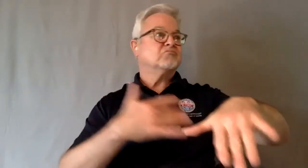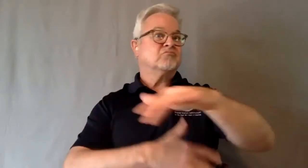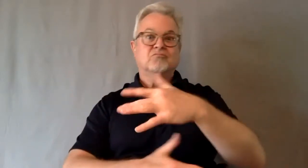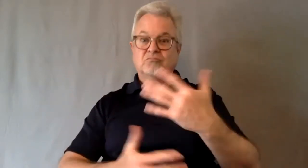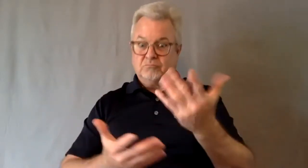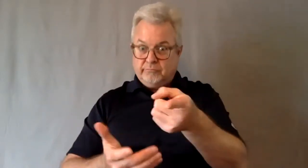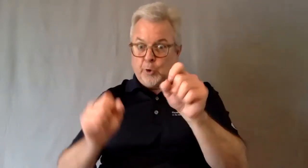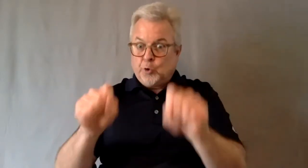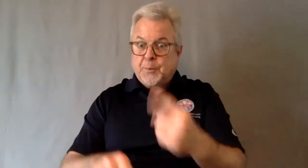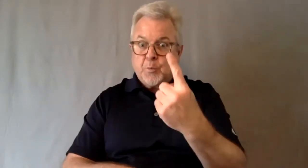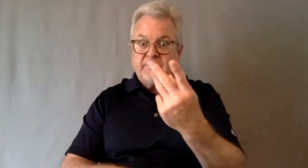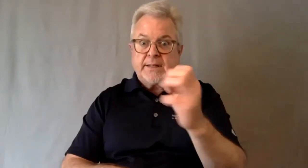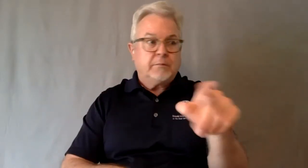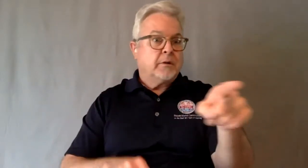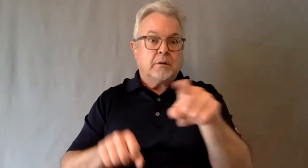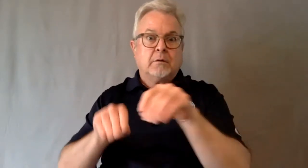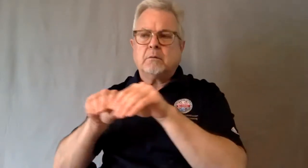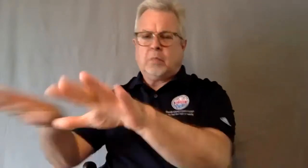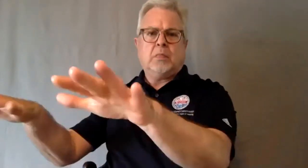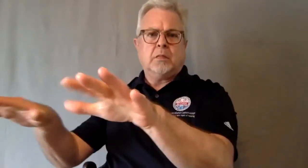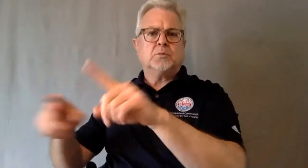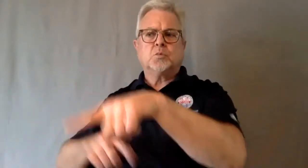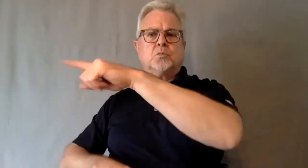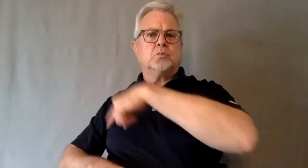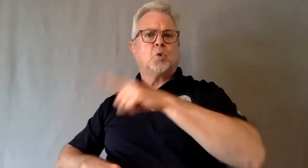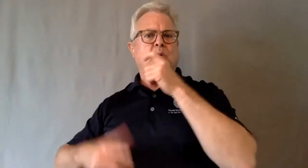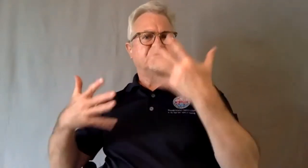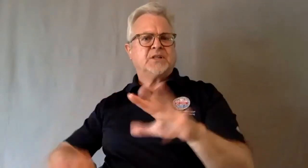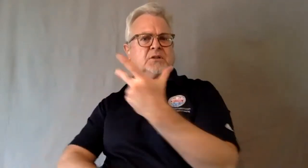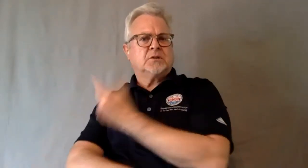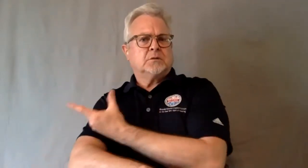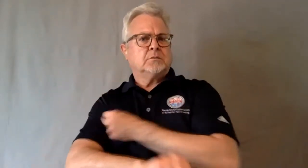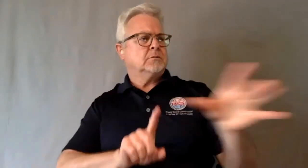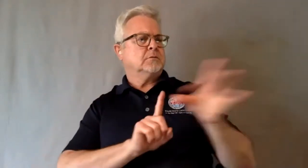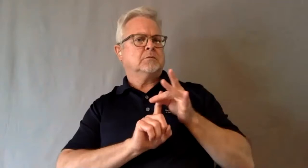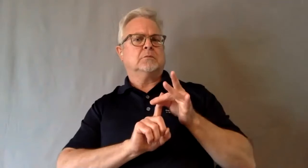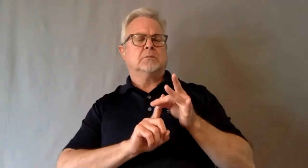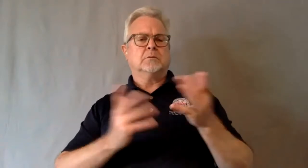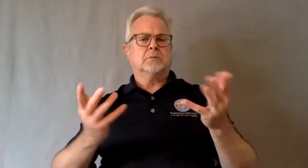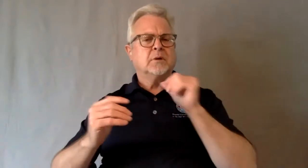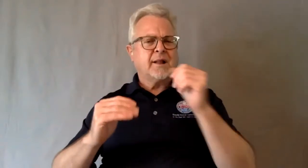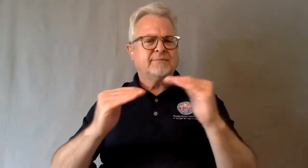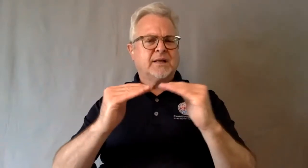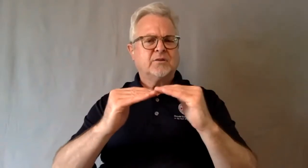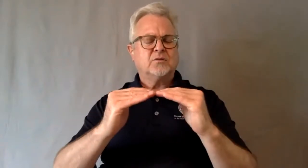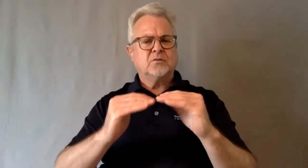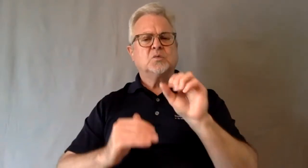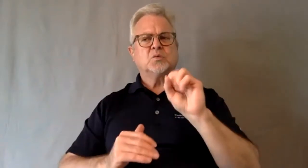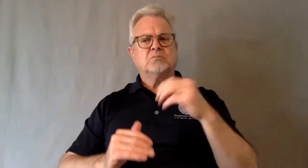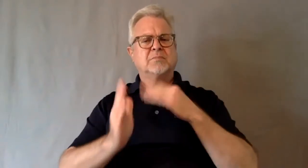not realize that you are positive and be out and about and spread it to people who aren't yet vaccinated, and